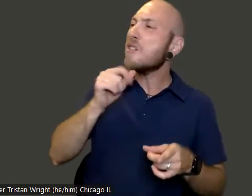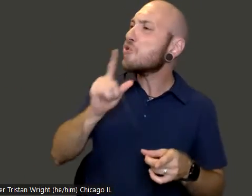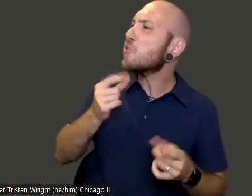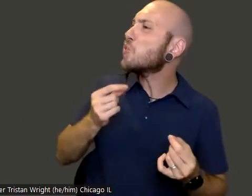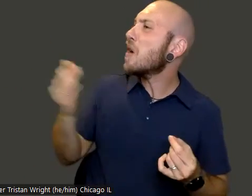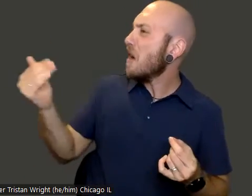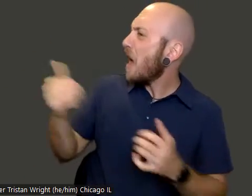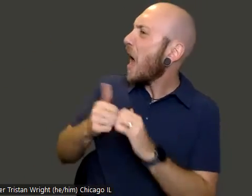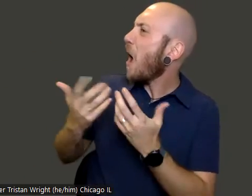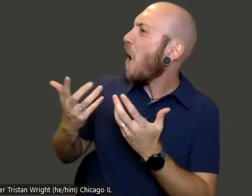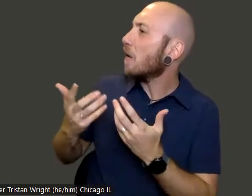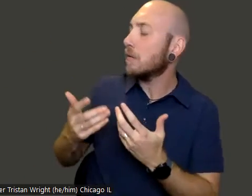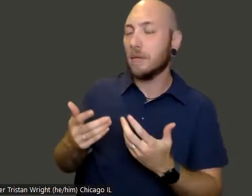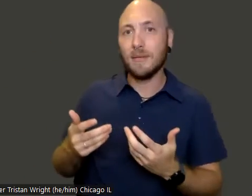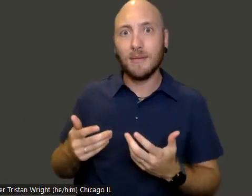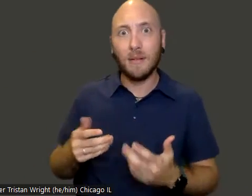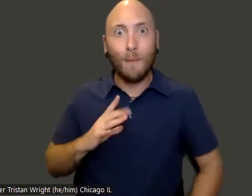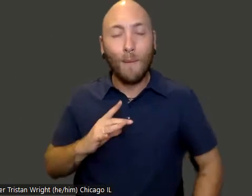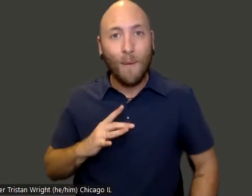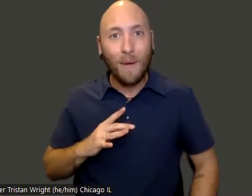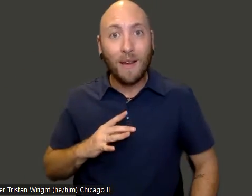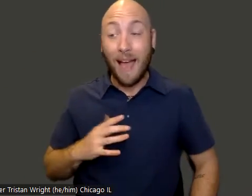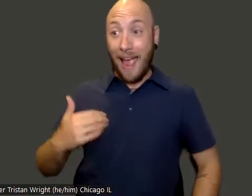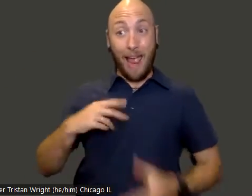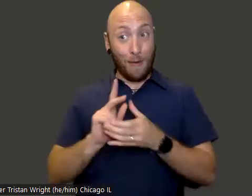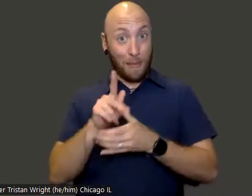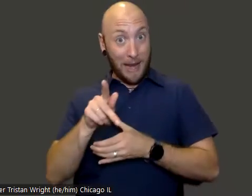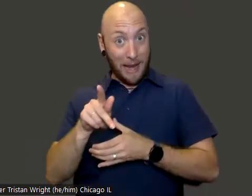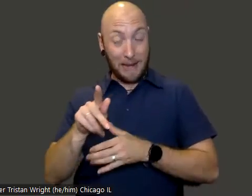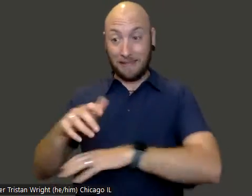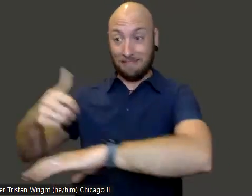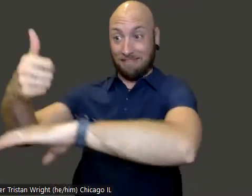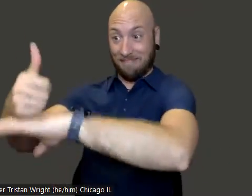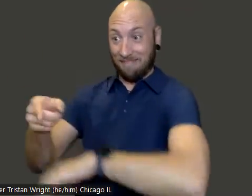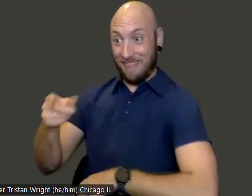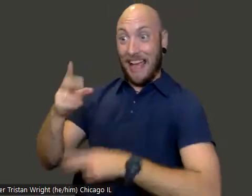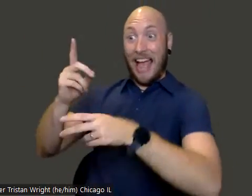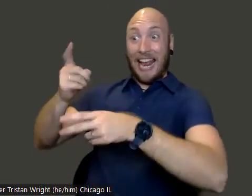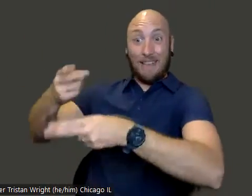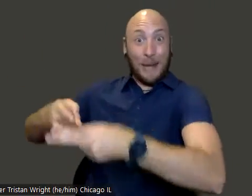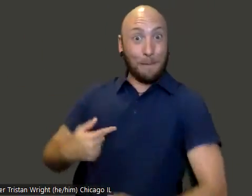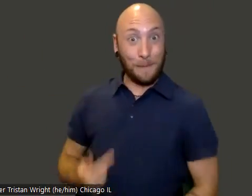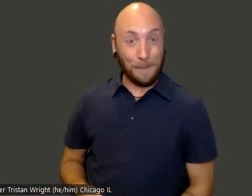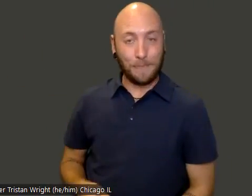I don't know, it's profound to me. I named my plant, in there. I have a little like